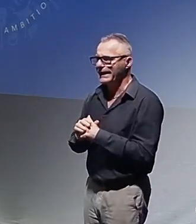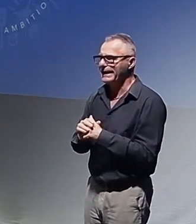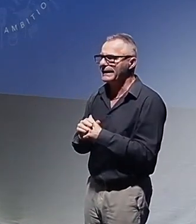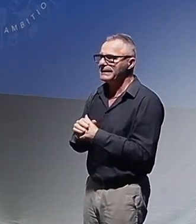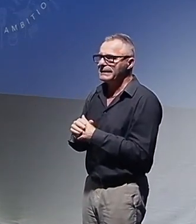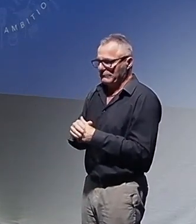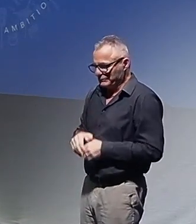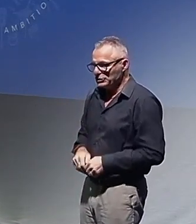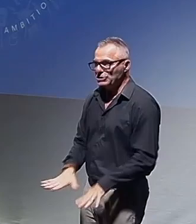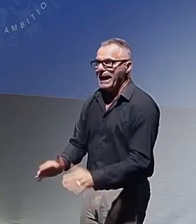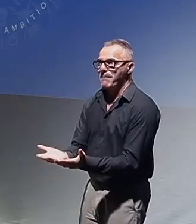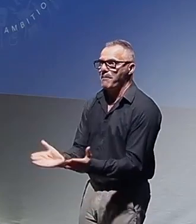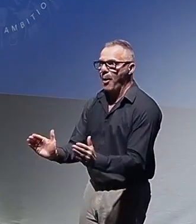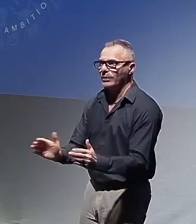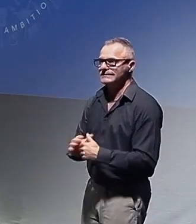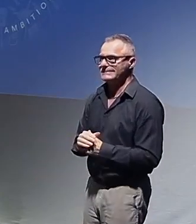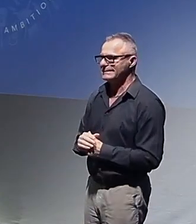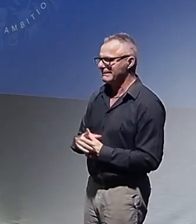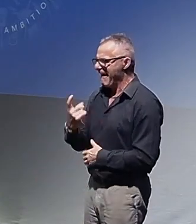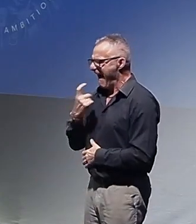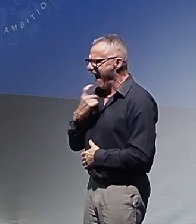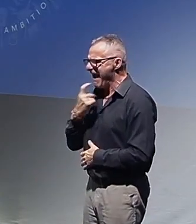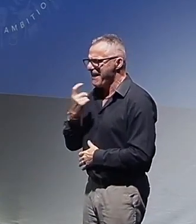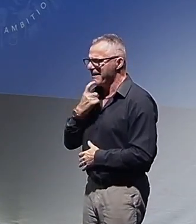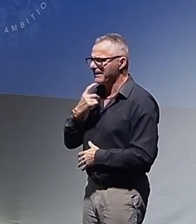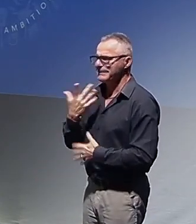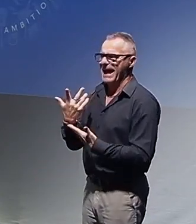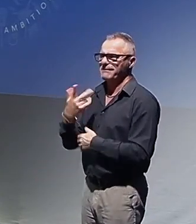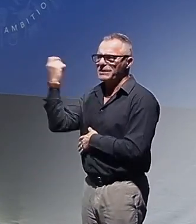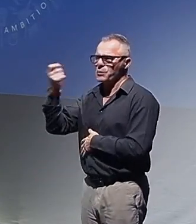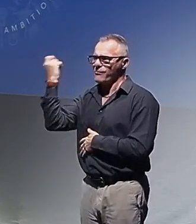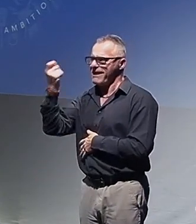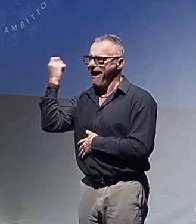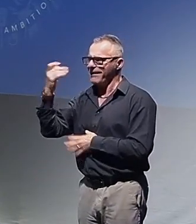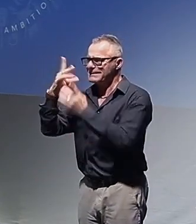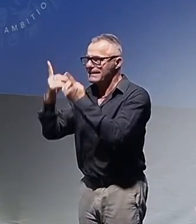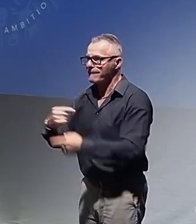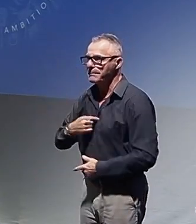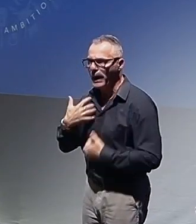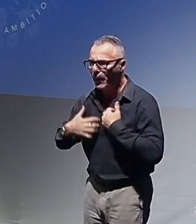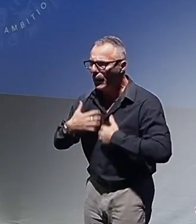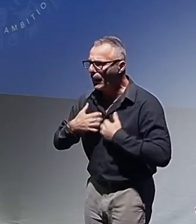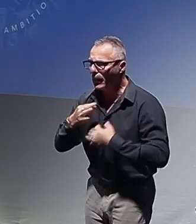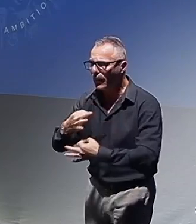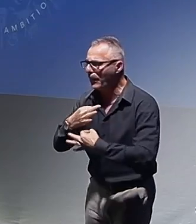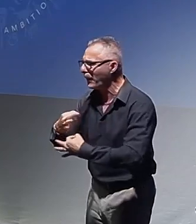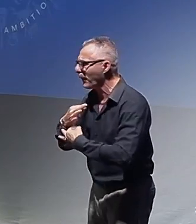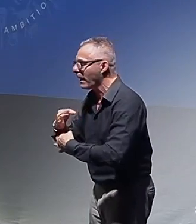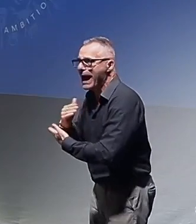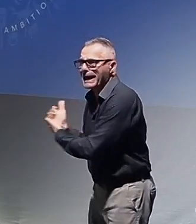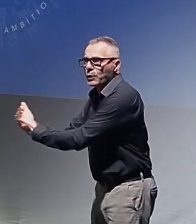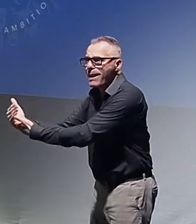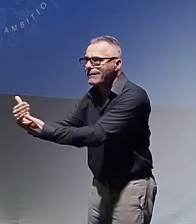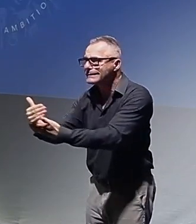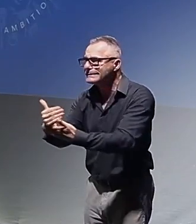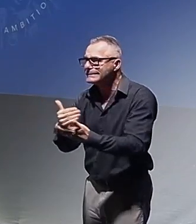there and an iron, like a metal iron, and all Victoriana stuff. And I was just fascinated as a kid, and I collected everything.